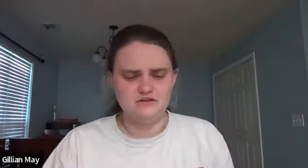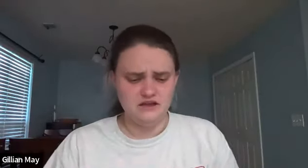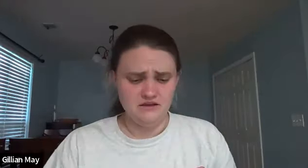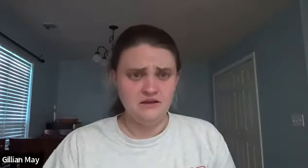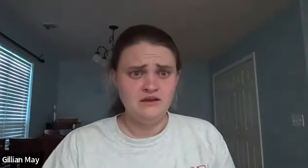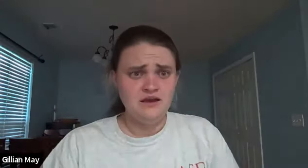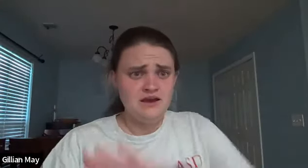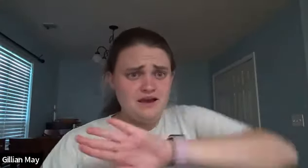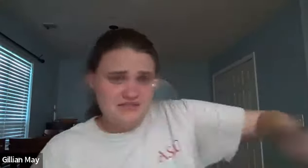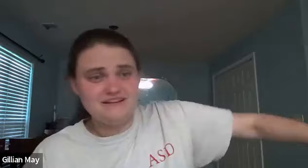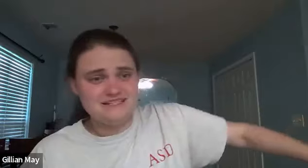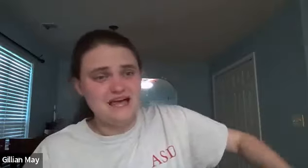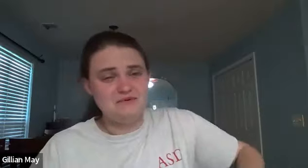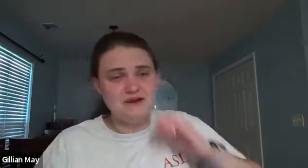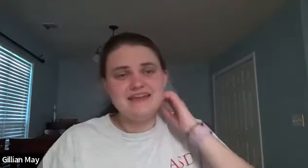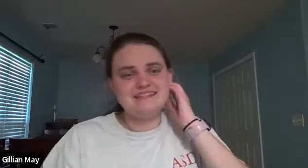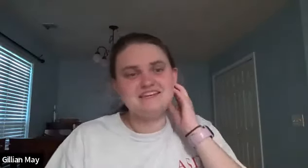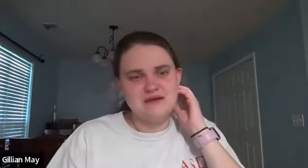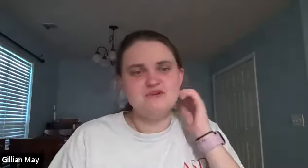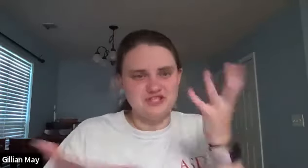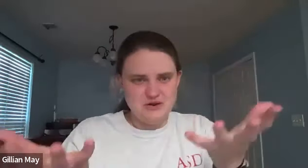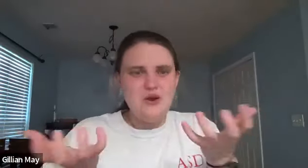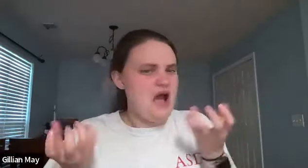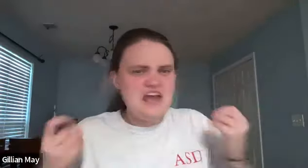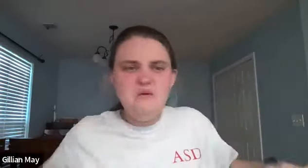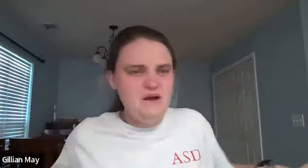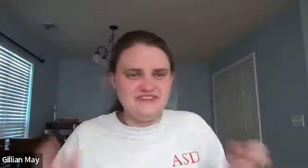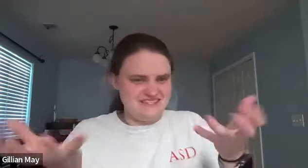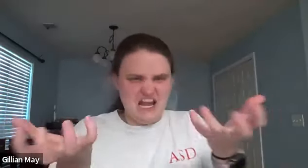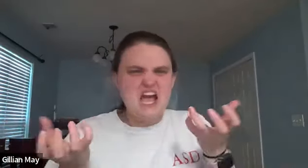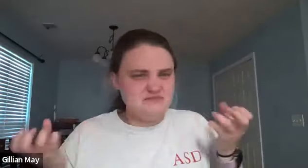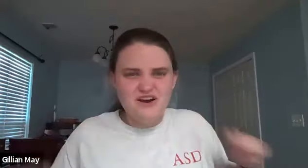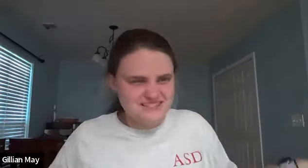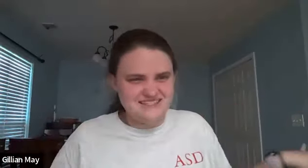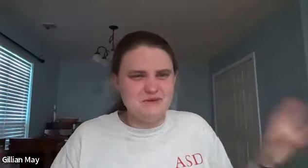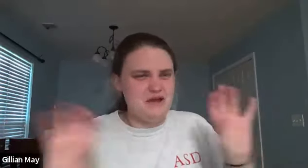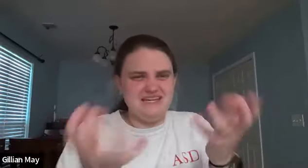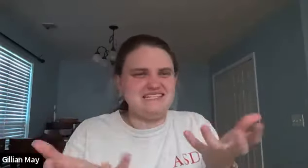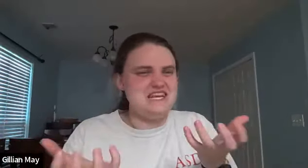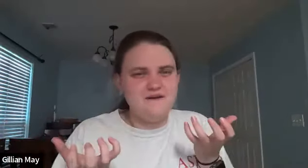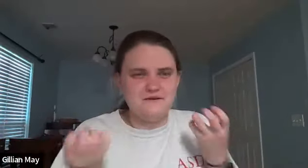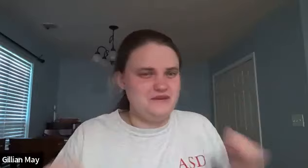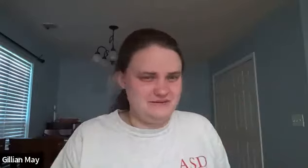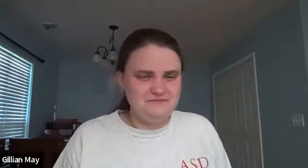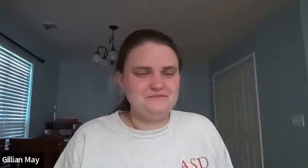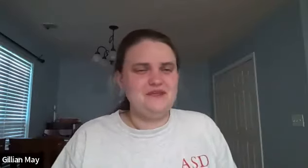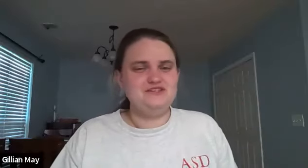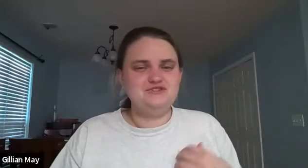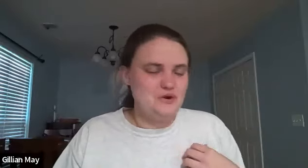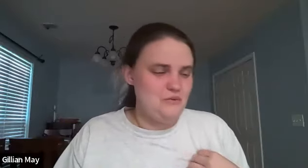like, and they like slap it away. It's like that motion. I don't want this. Like I'm tossing this behind me. It is not for me. So don't